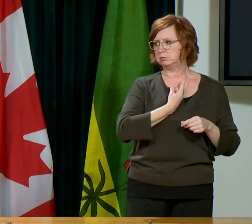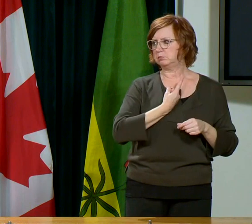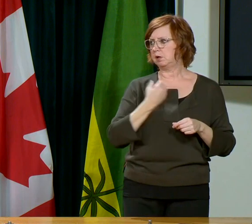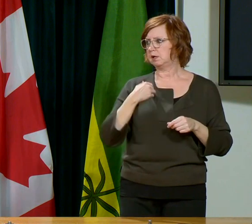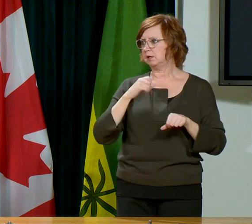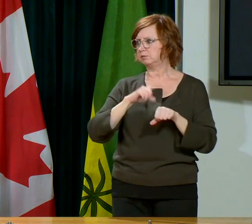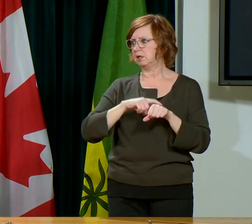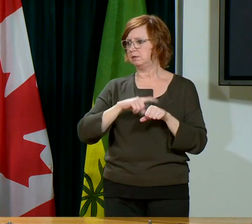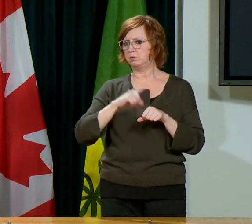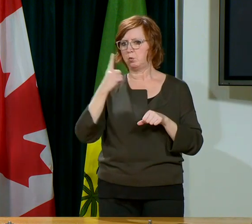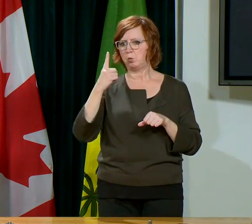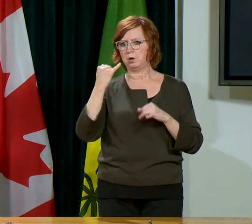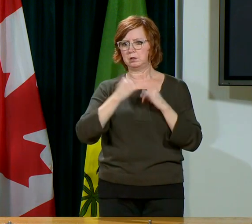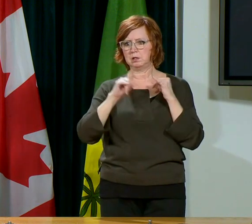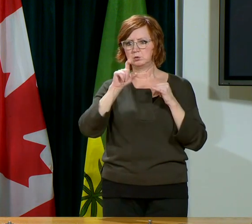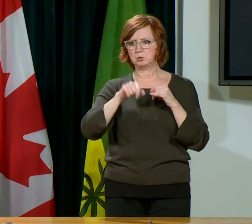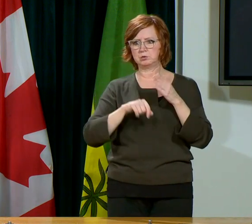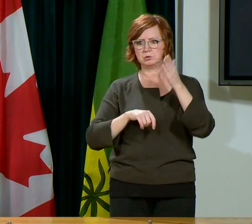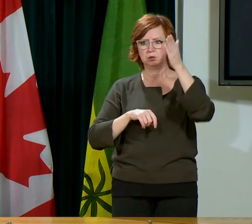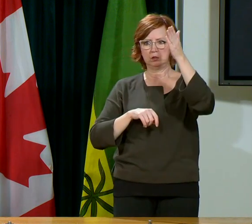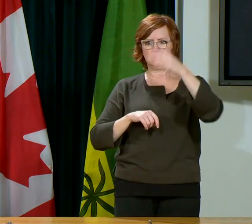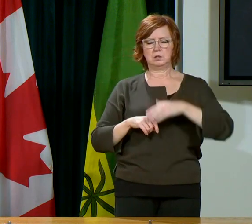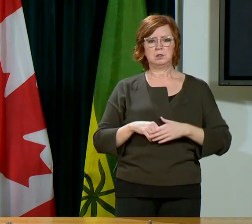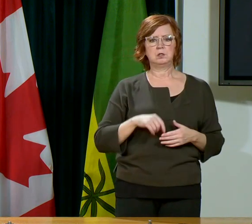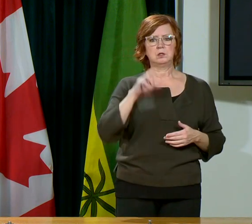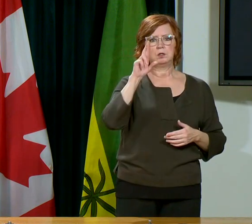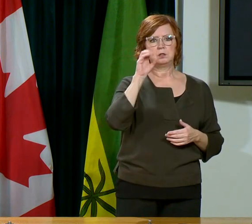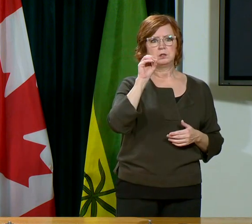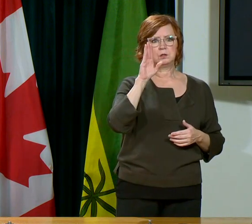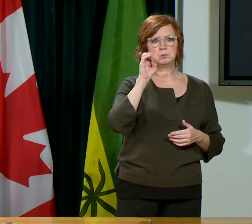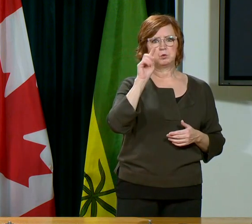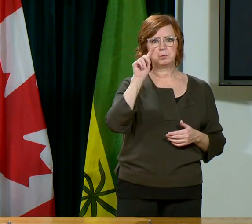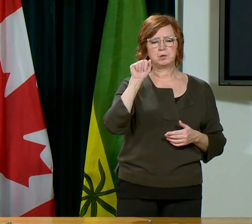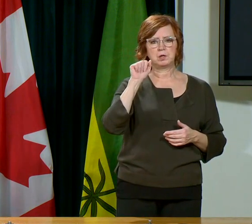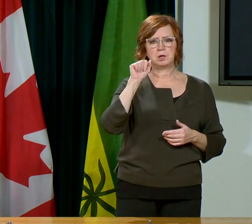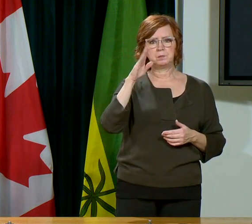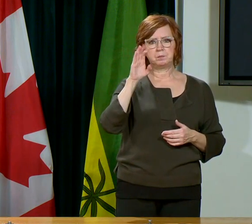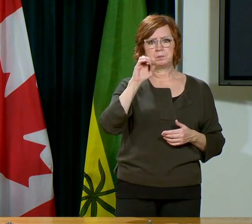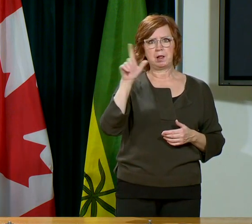for one last question on the line, please. We have Roberta Bell with Global.